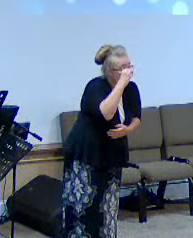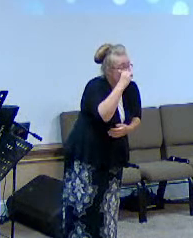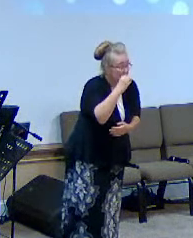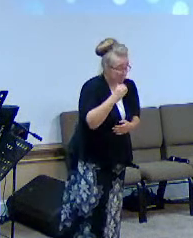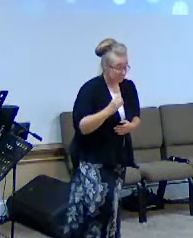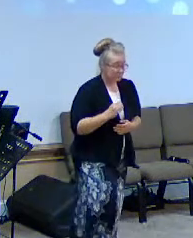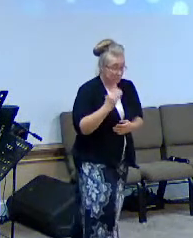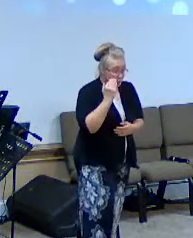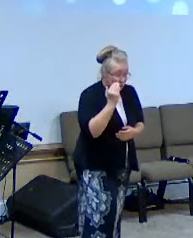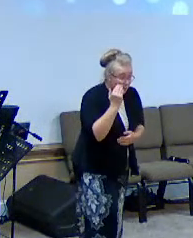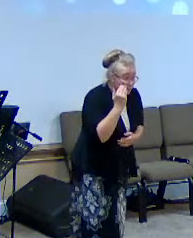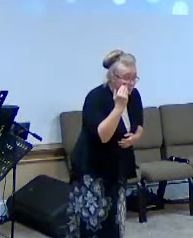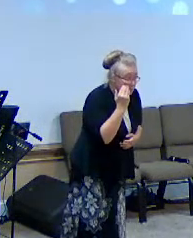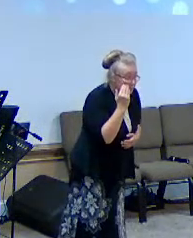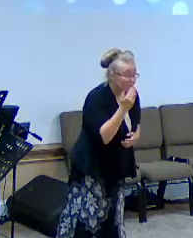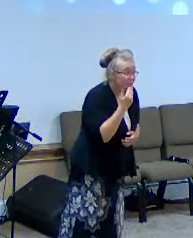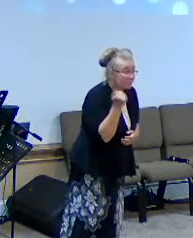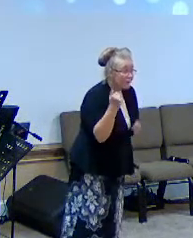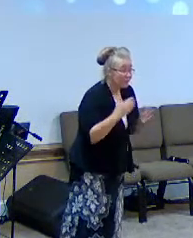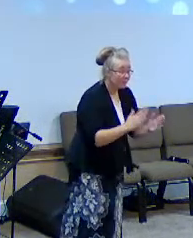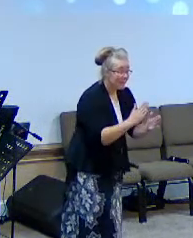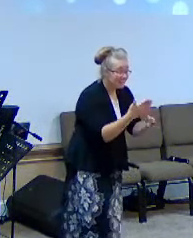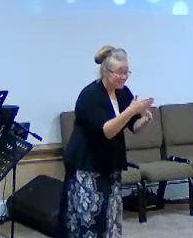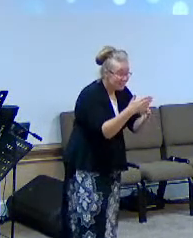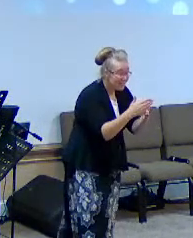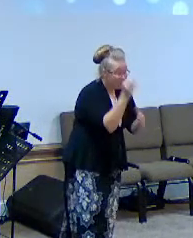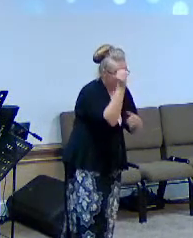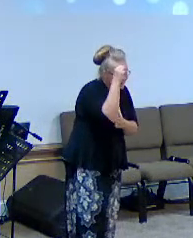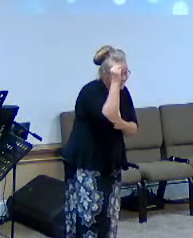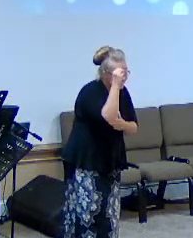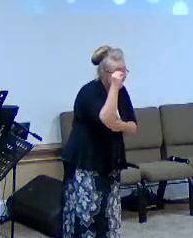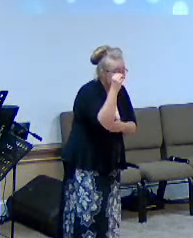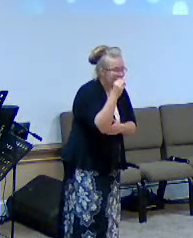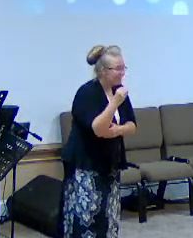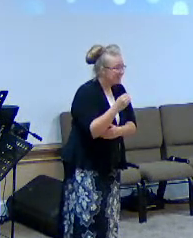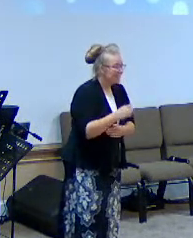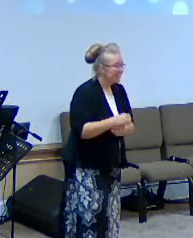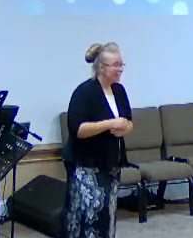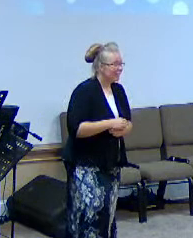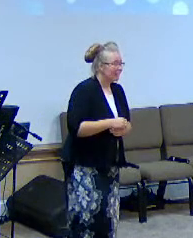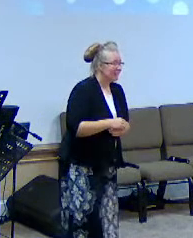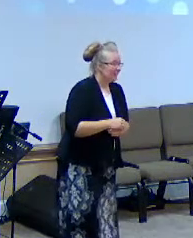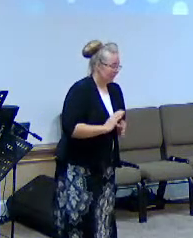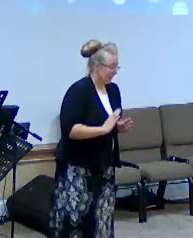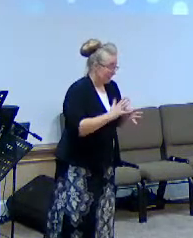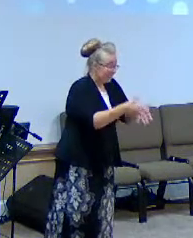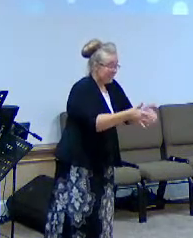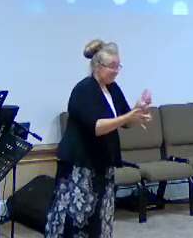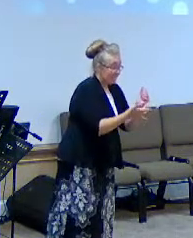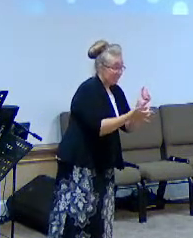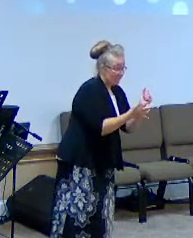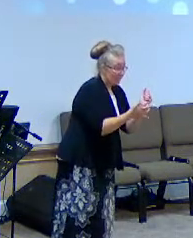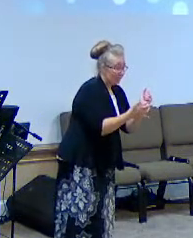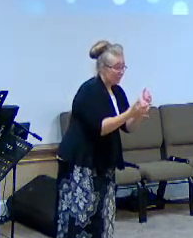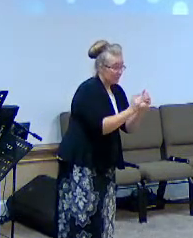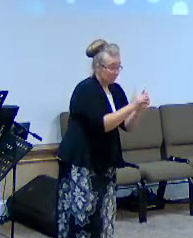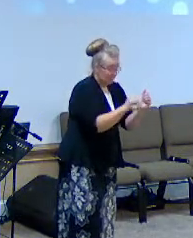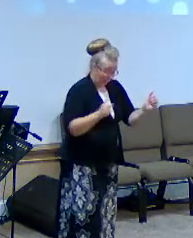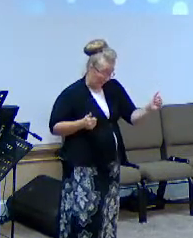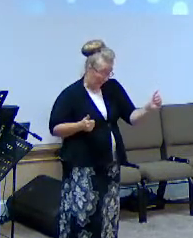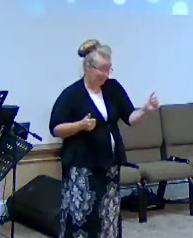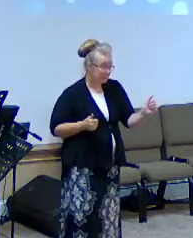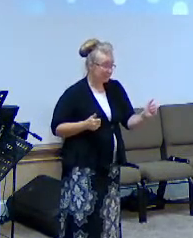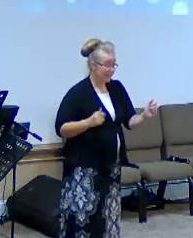realized, there's a lot better ways to share it. Just leave the technology behind and come